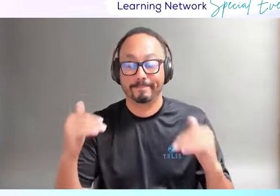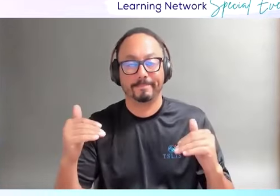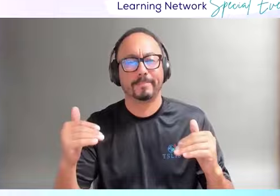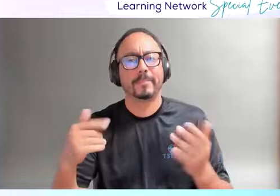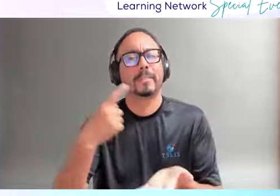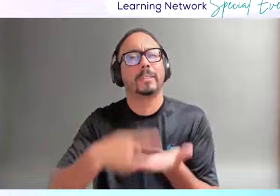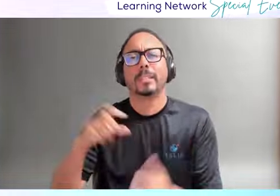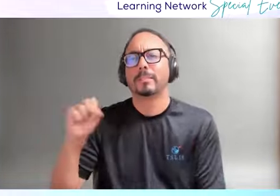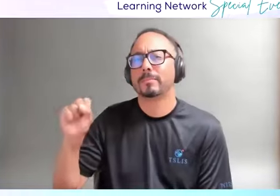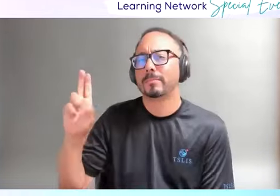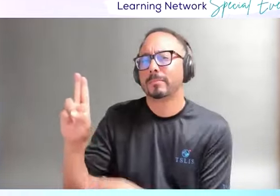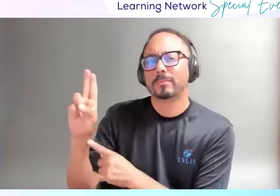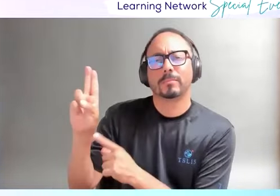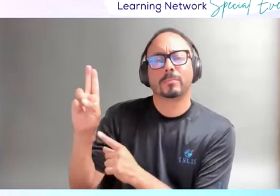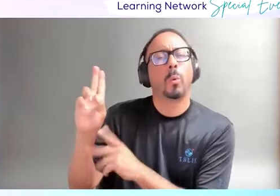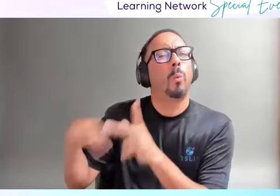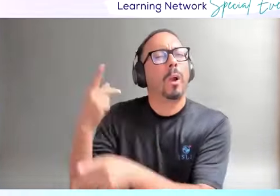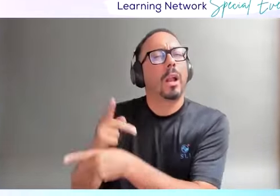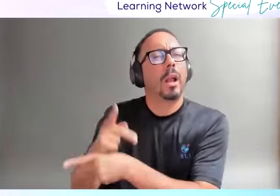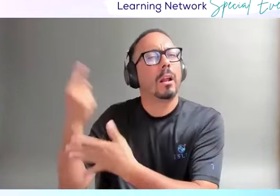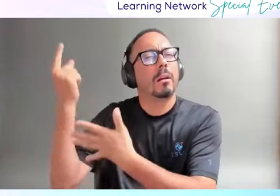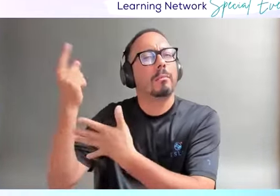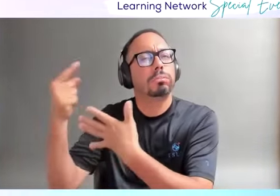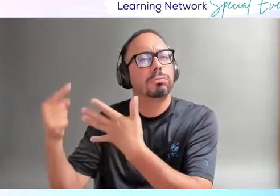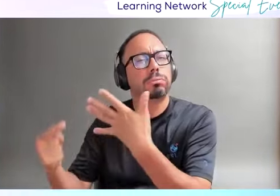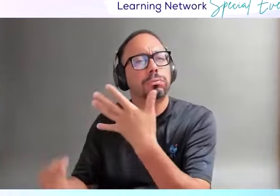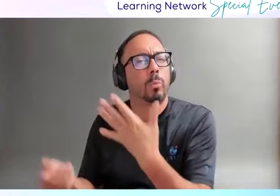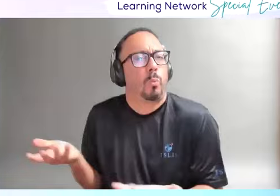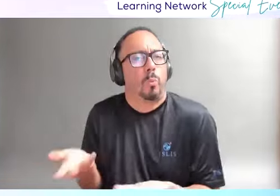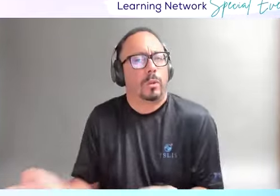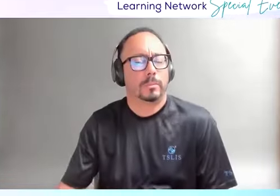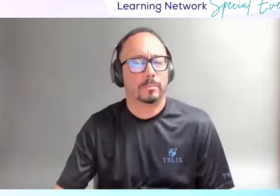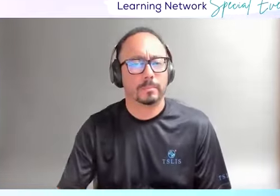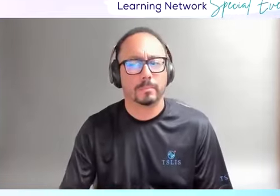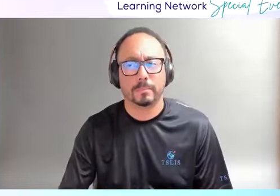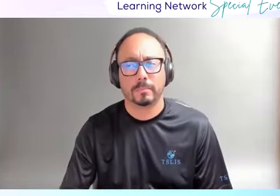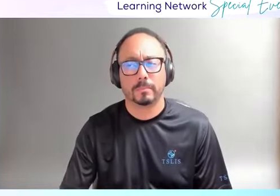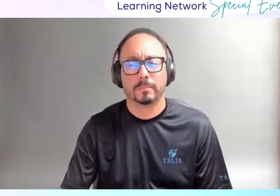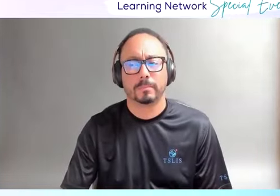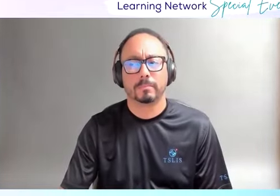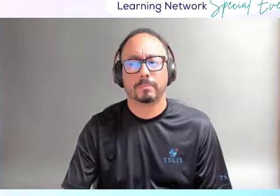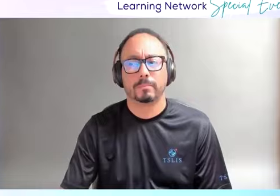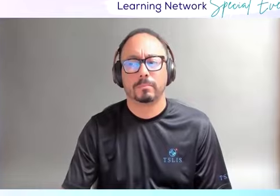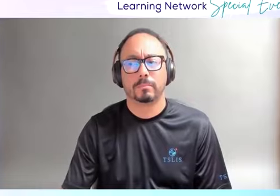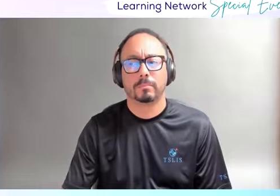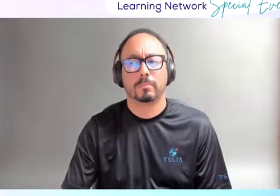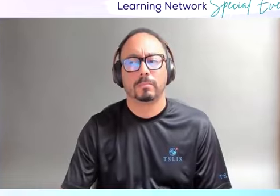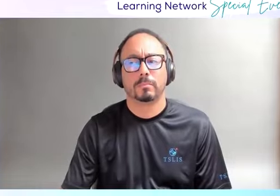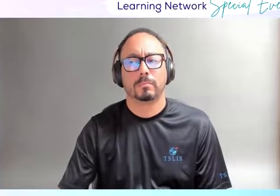I sometimes find myself in conversations where people talk about substance use as if it's one